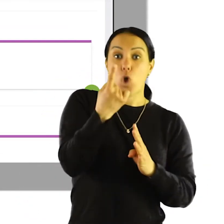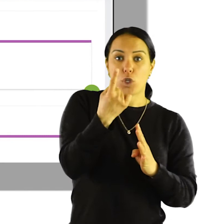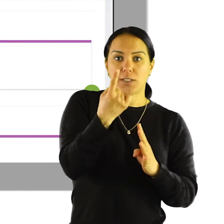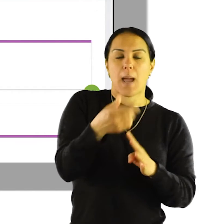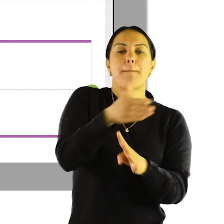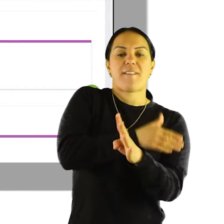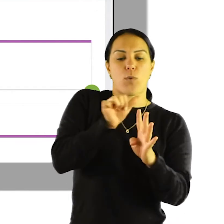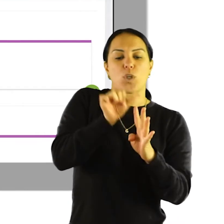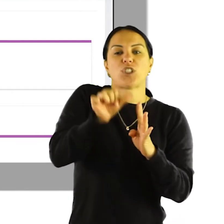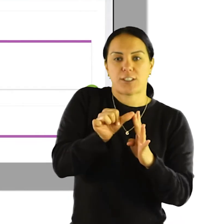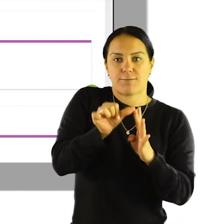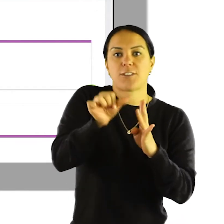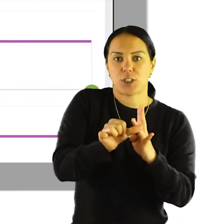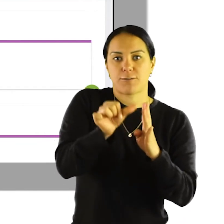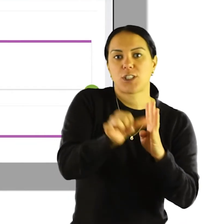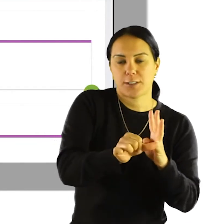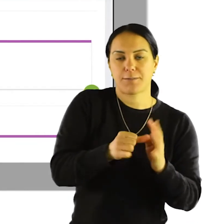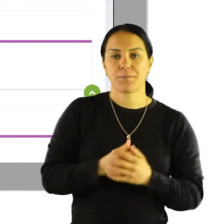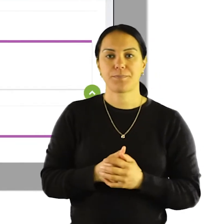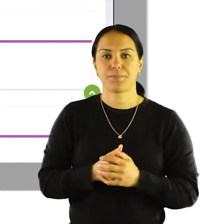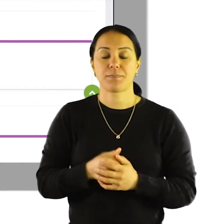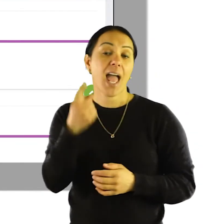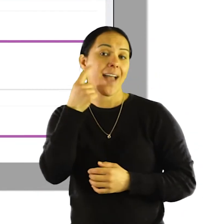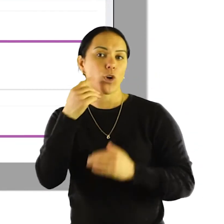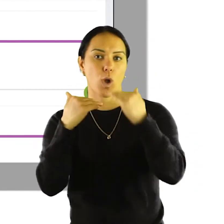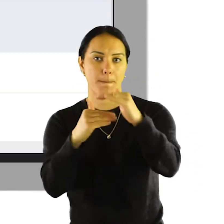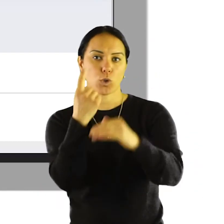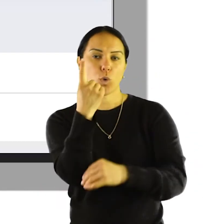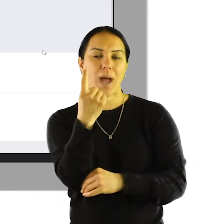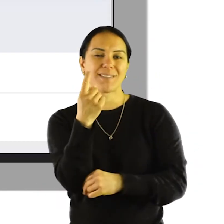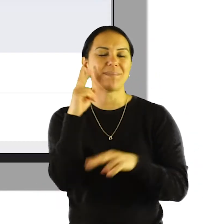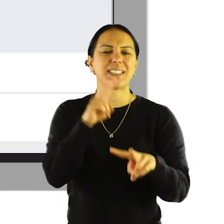and so forth. So let's go into module 1 and see what it is that you'll expect.